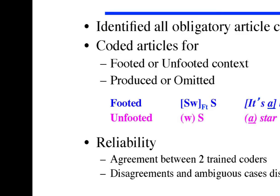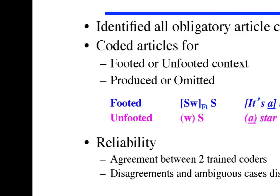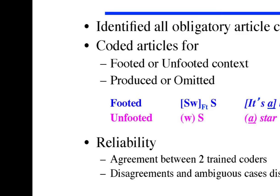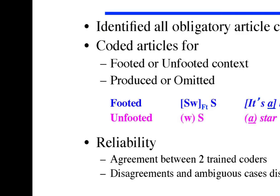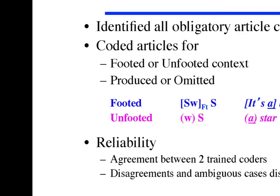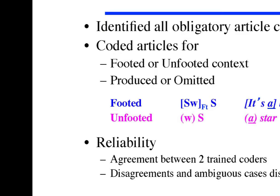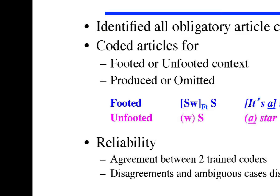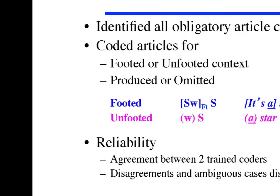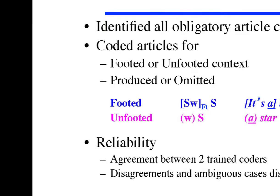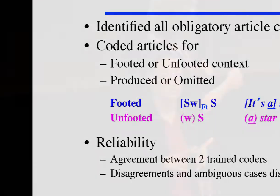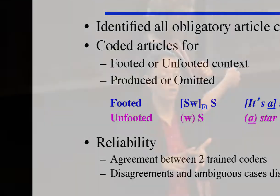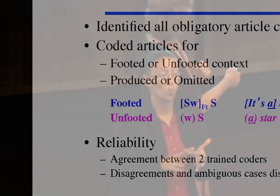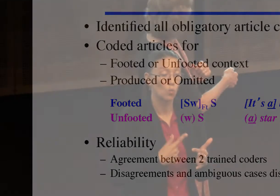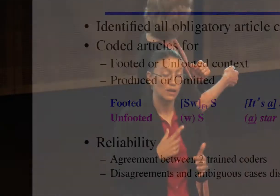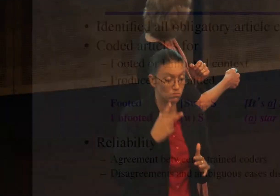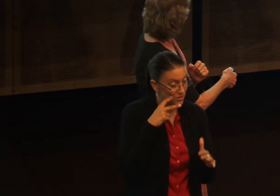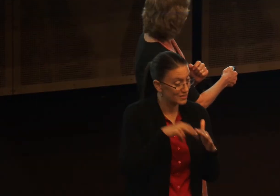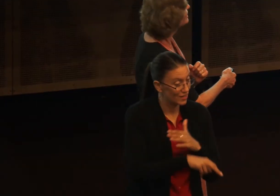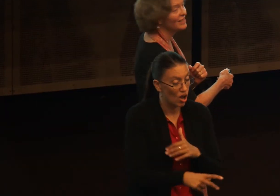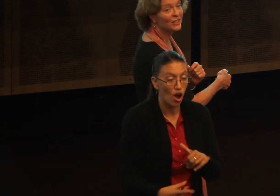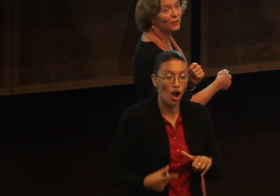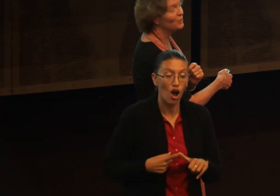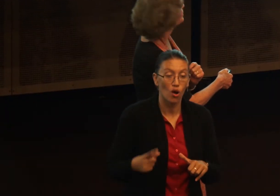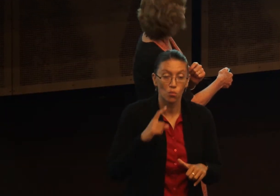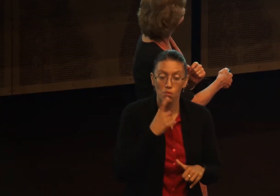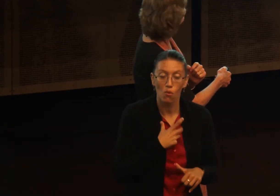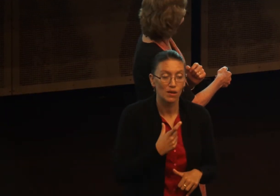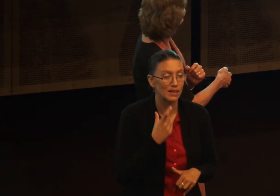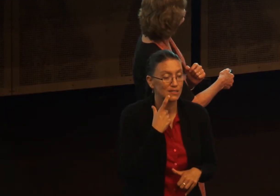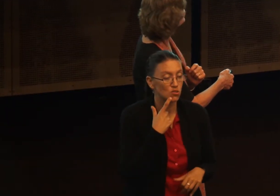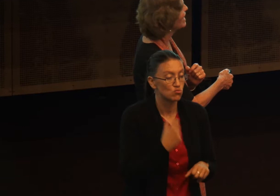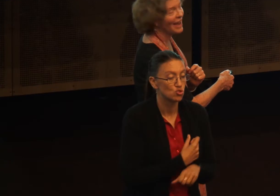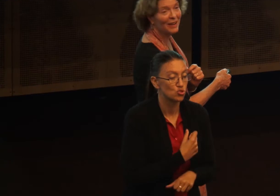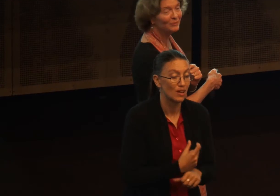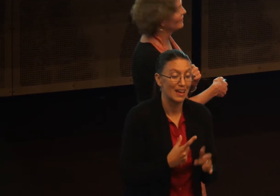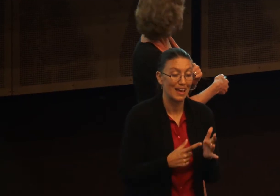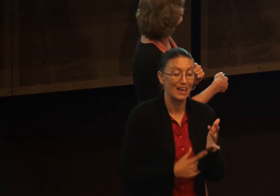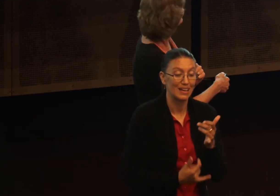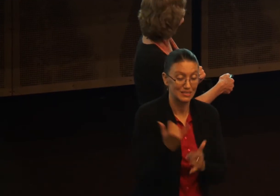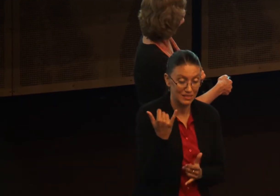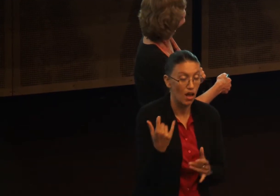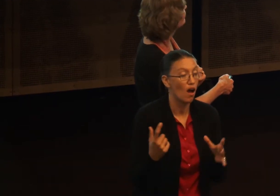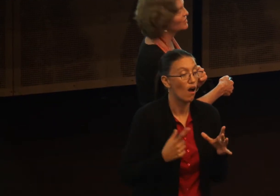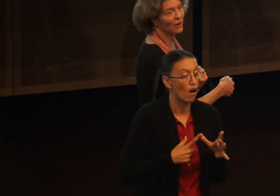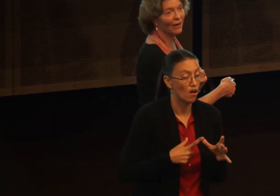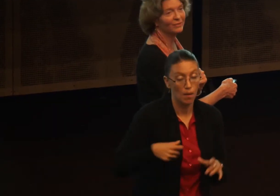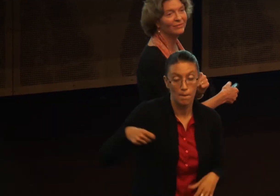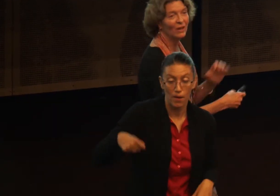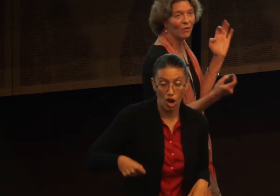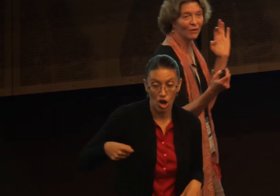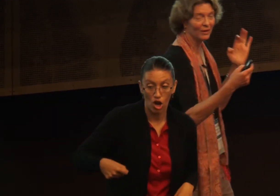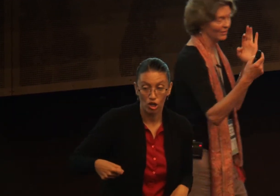we predict that it would be easier to produce in a form like it's a bag compared to a